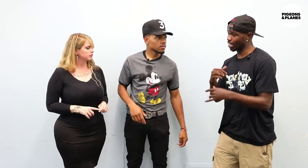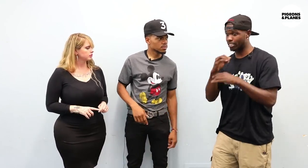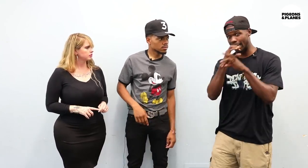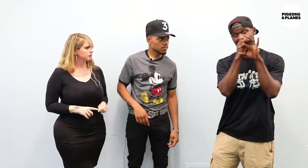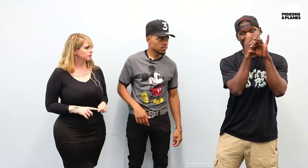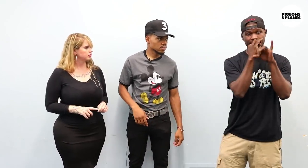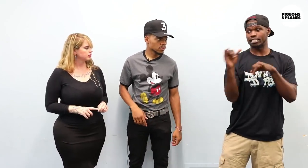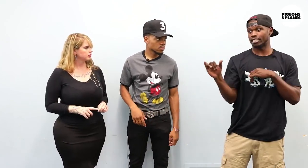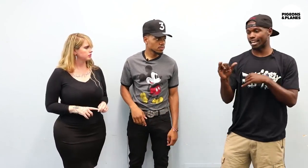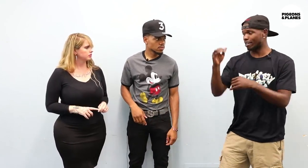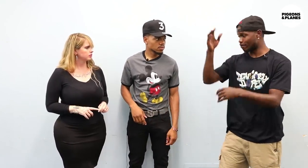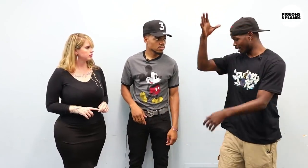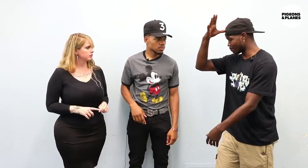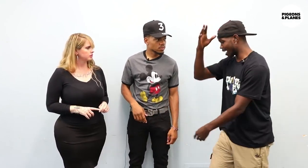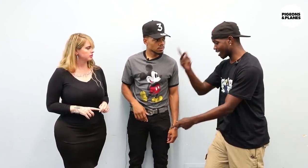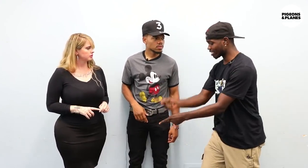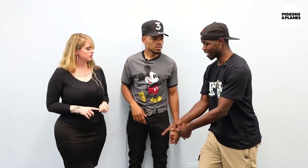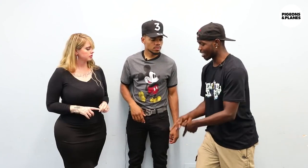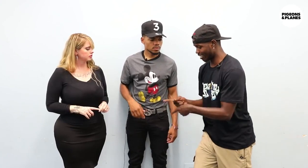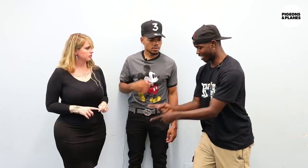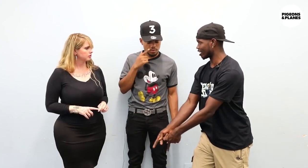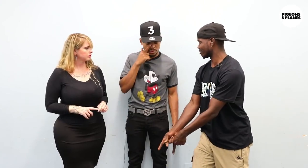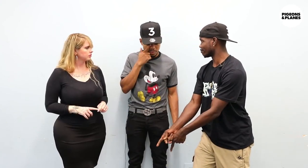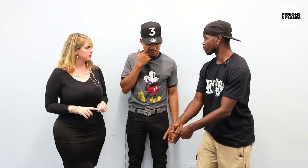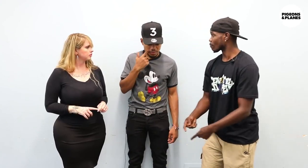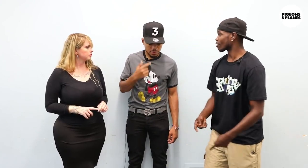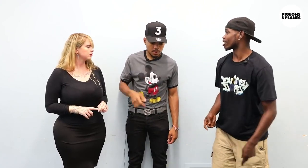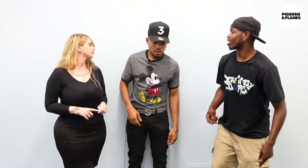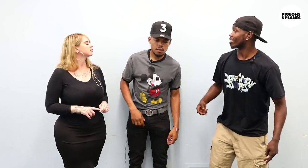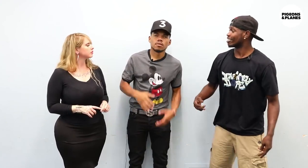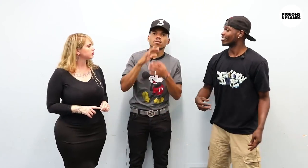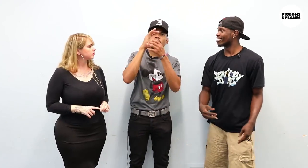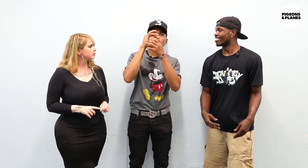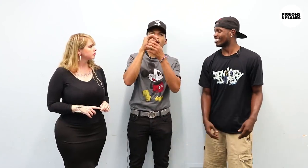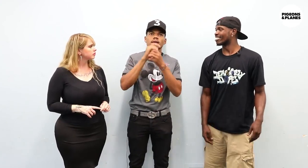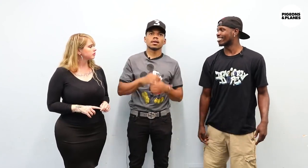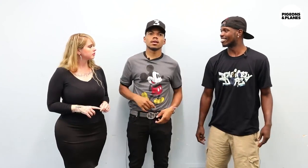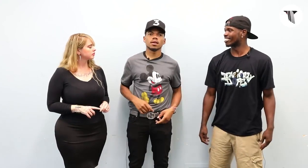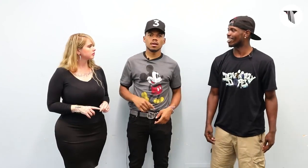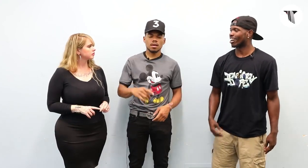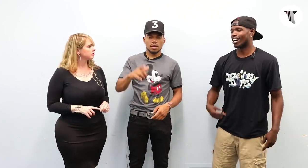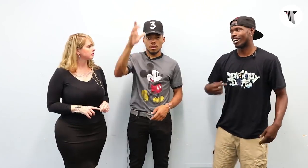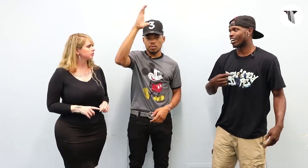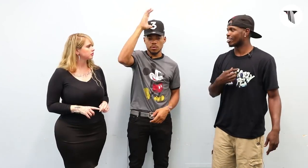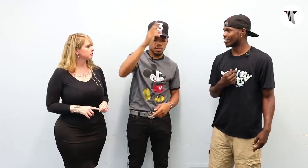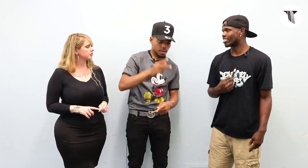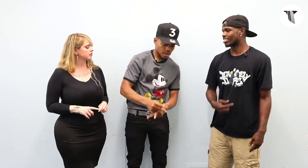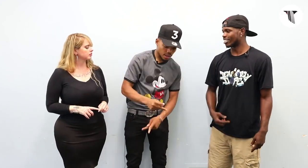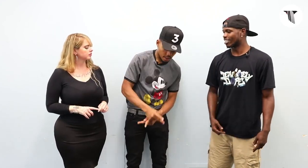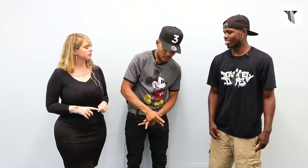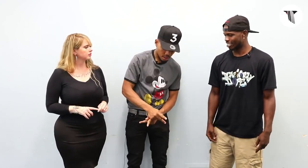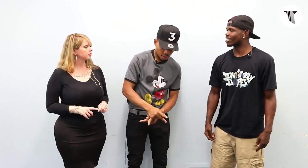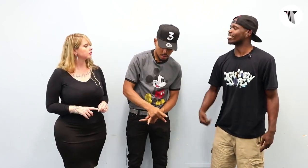like Nat King thing. I'm dad taking care. Like Nat King. I'm doing the dad thing. There